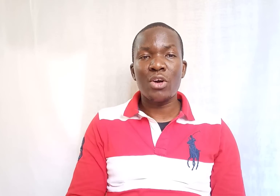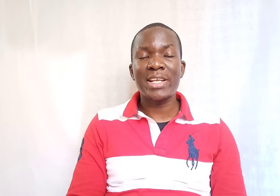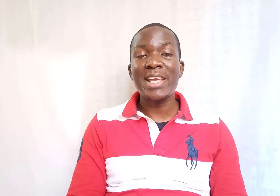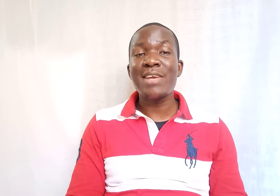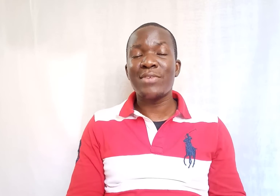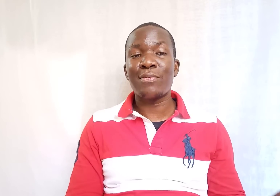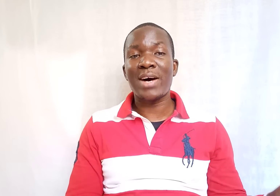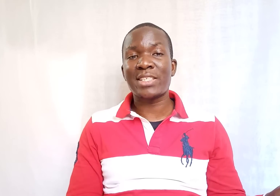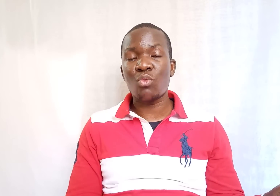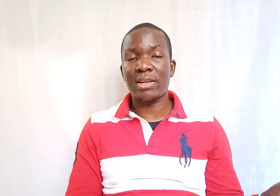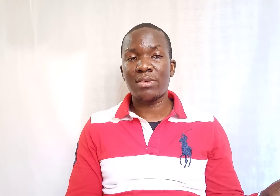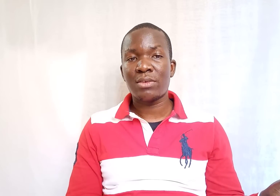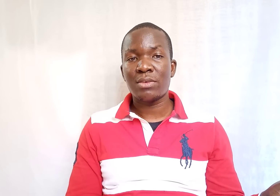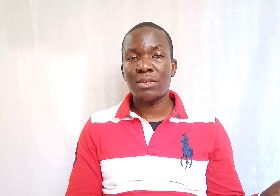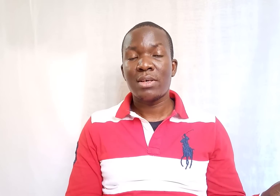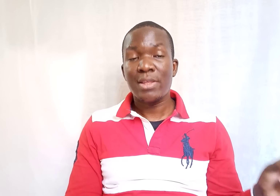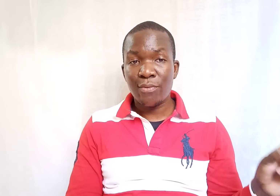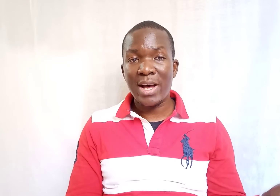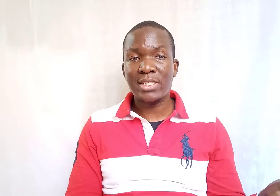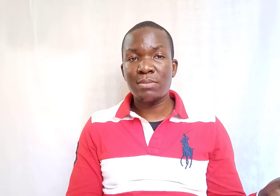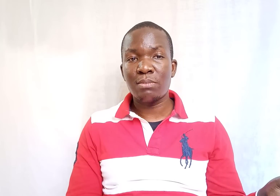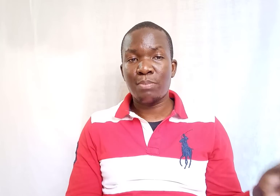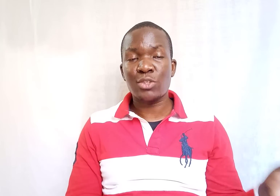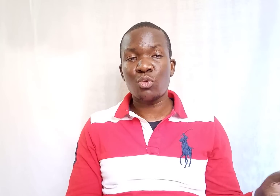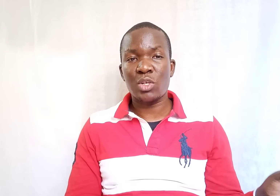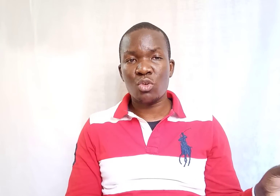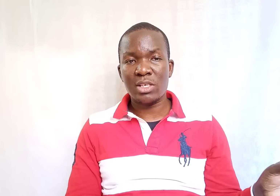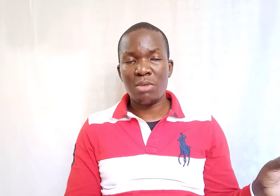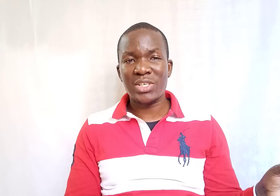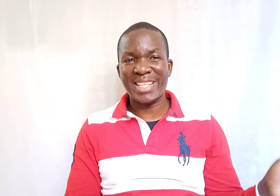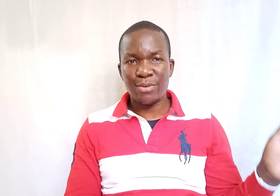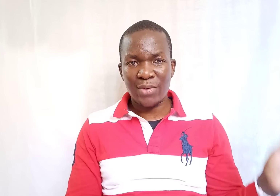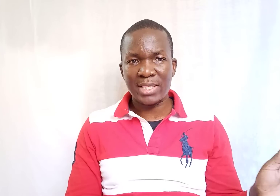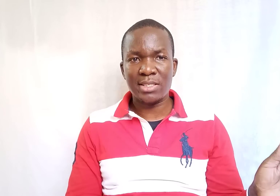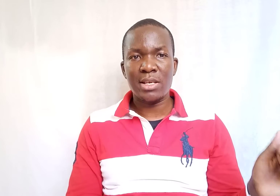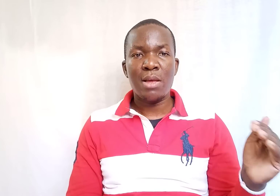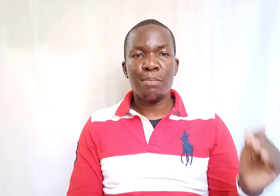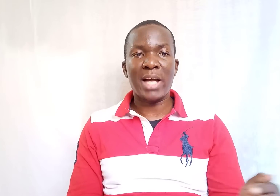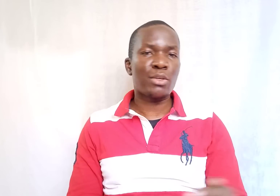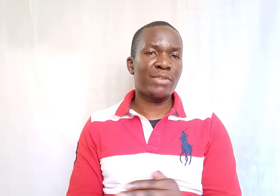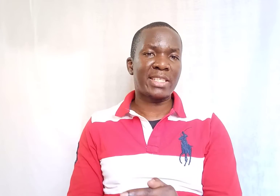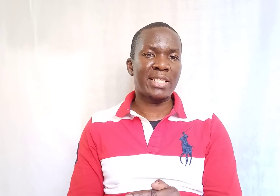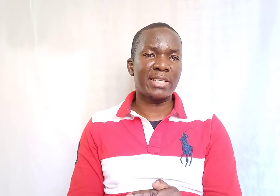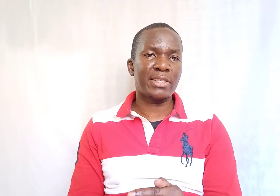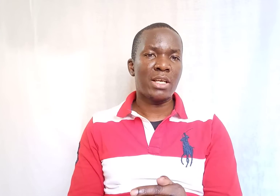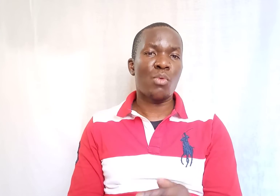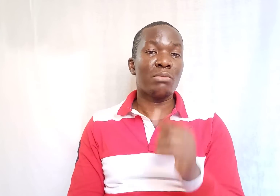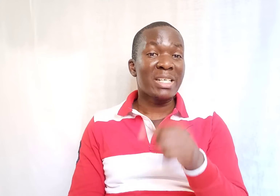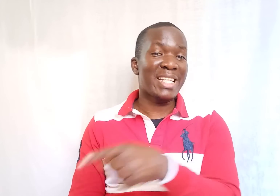on if the first one, the first person we are talking about in the first part of the sentence, will beat the